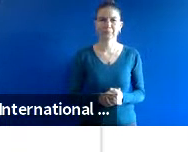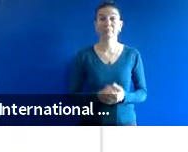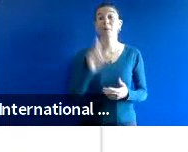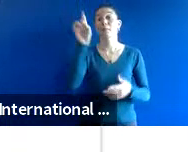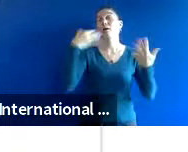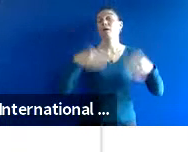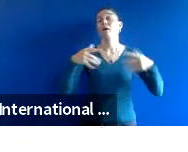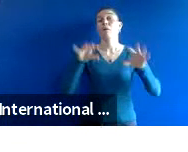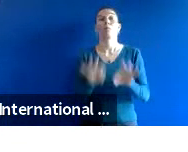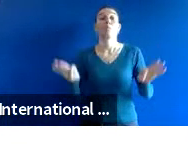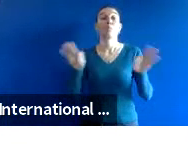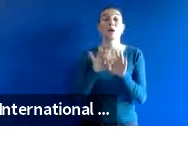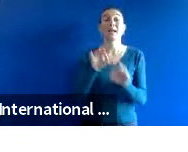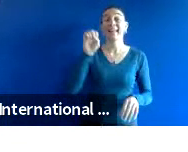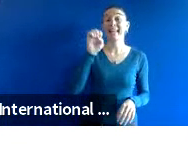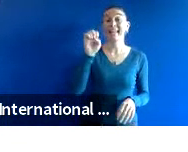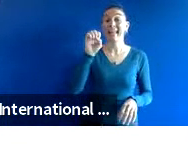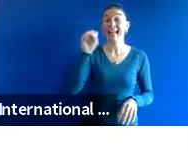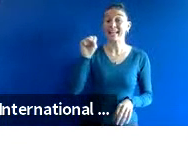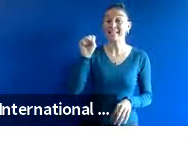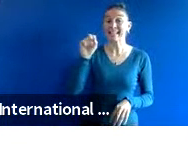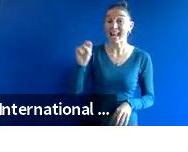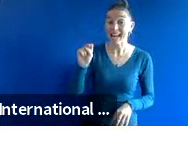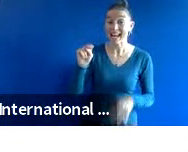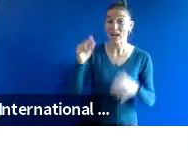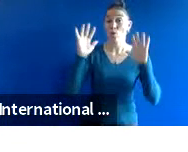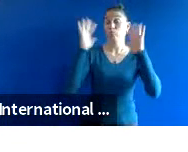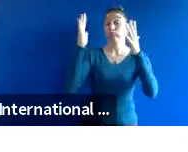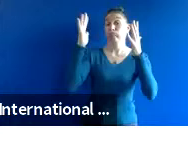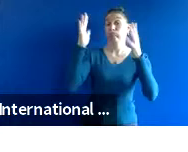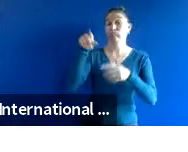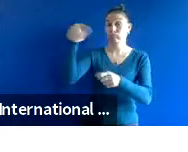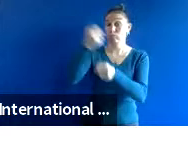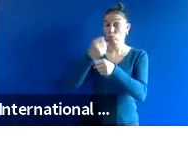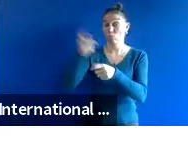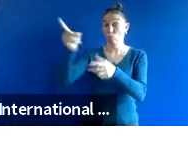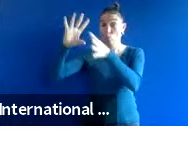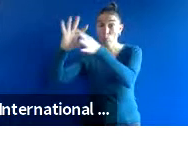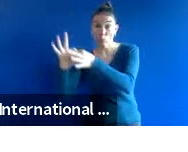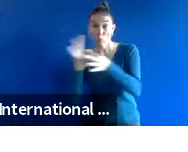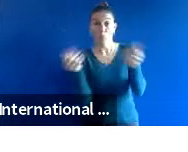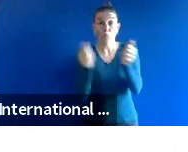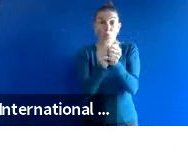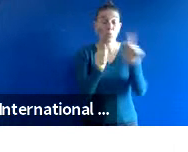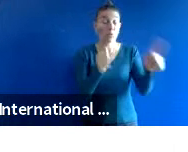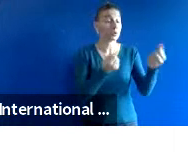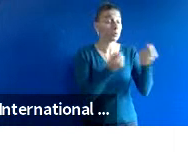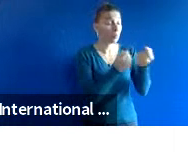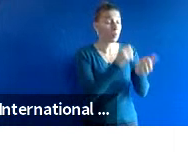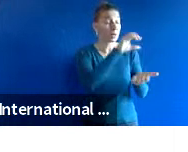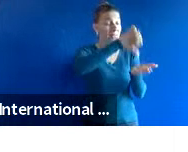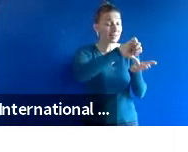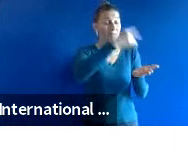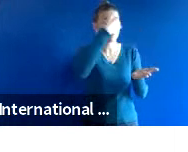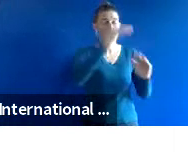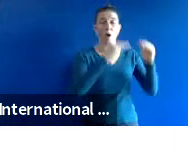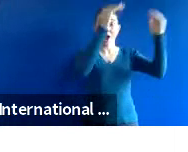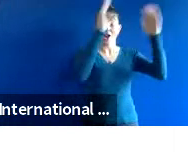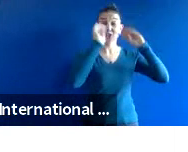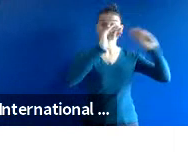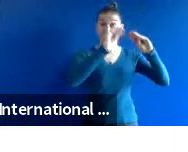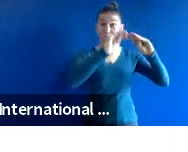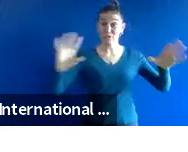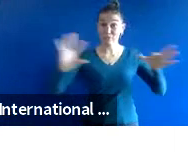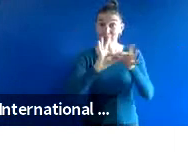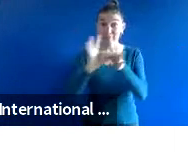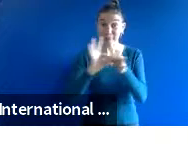that ESN is doing also in cooperation with the Support Center for Inclusive Higher Education. And as